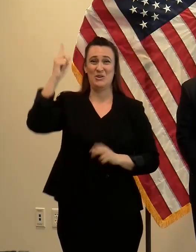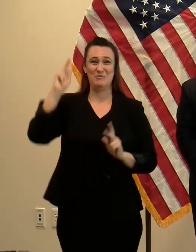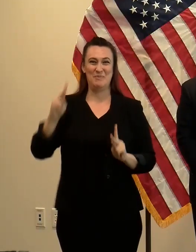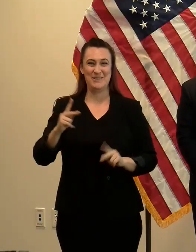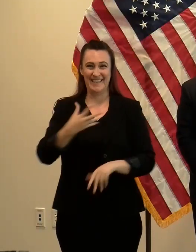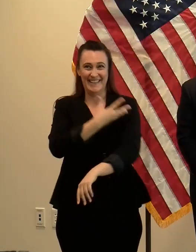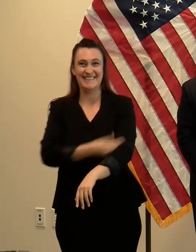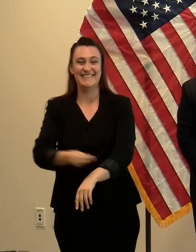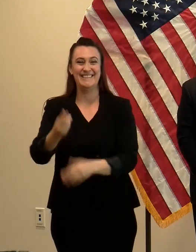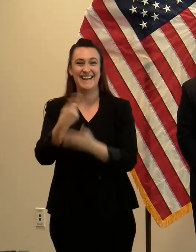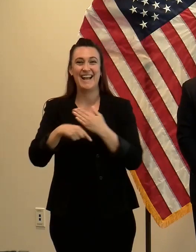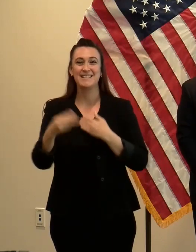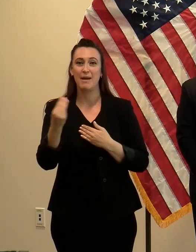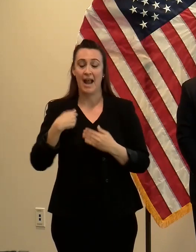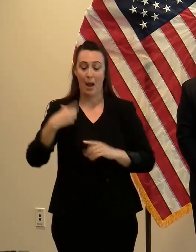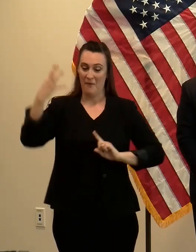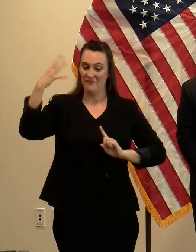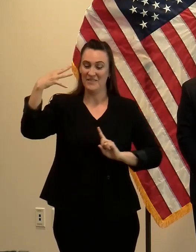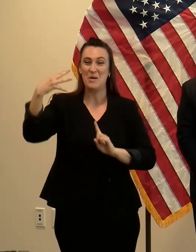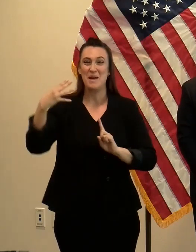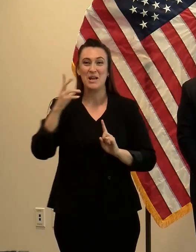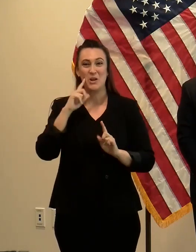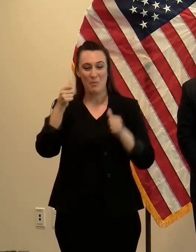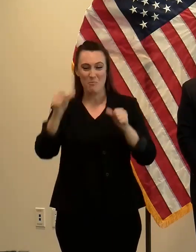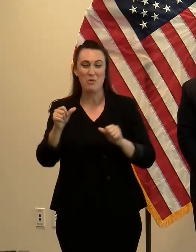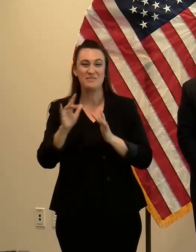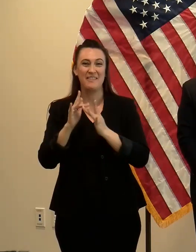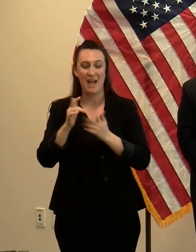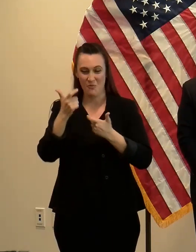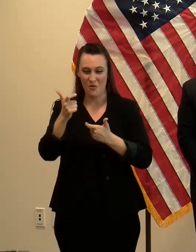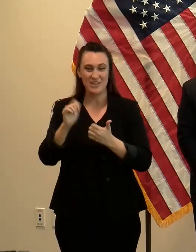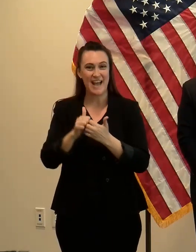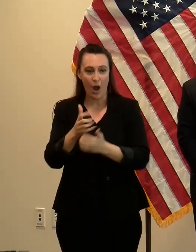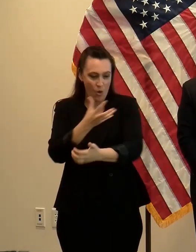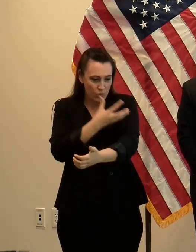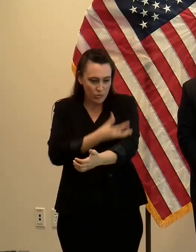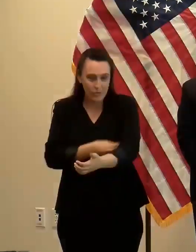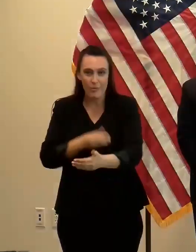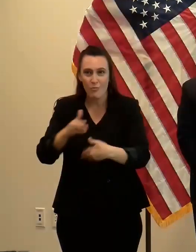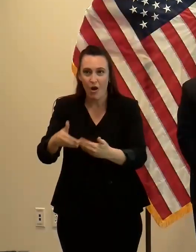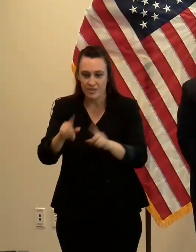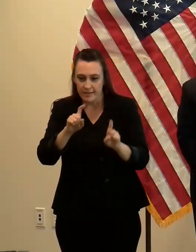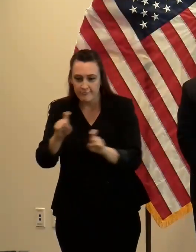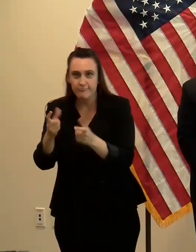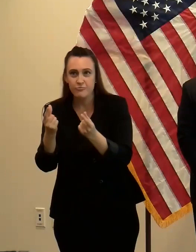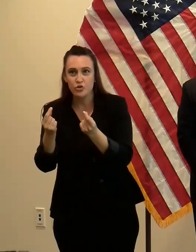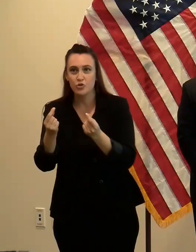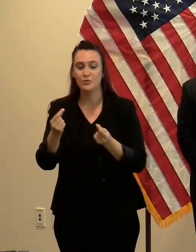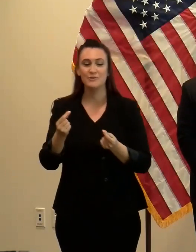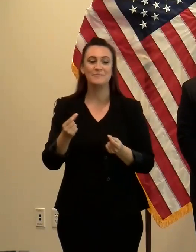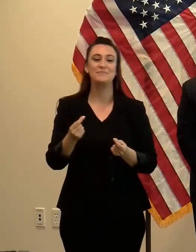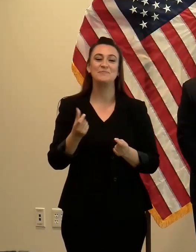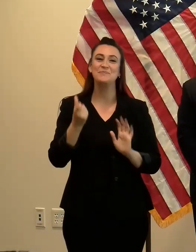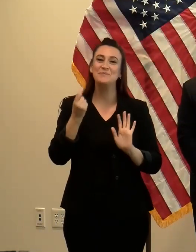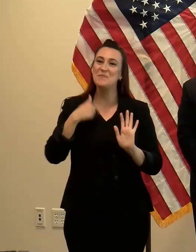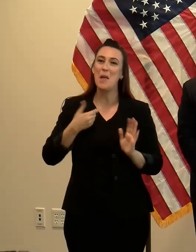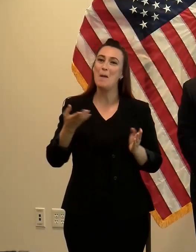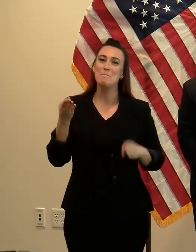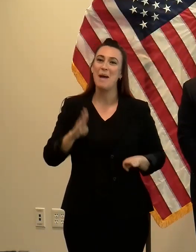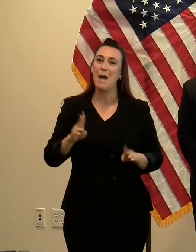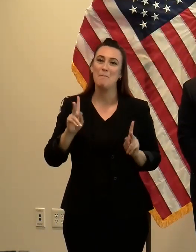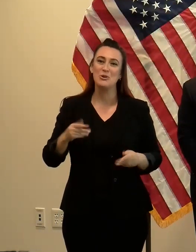Monday. I'm going to film it, let everybody see how that all works. And I never bet much,